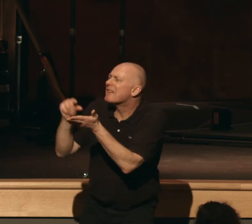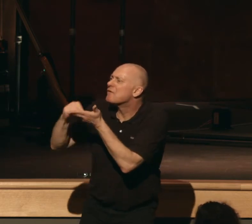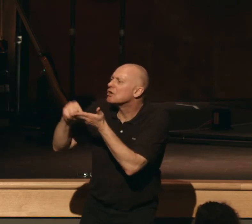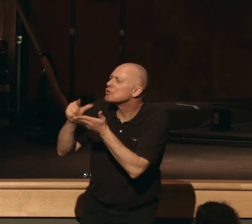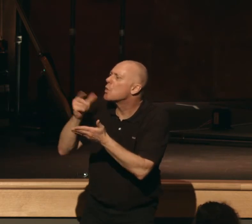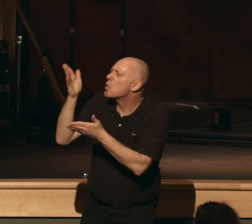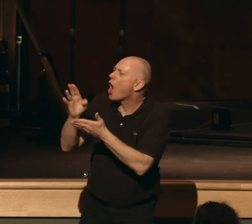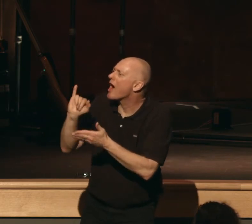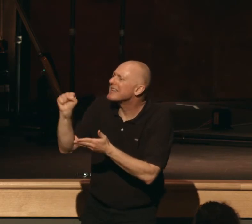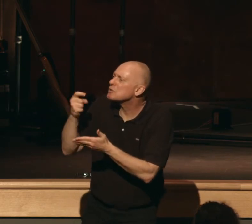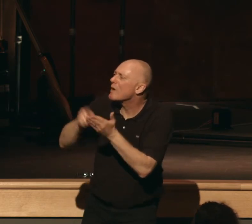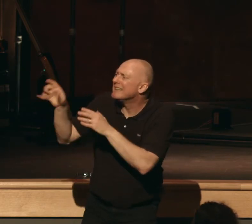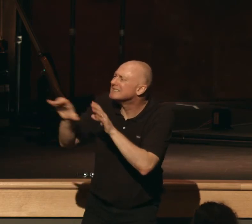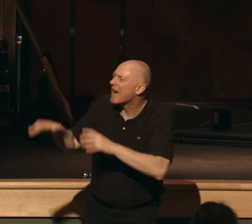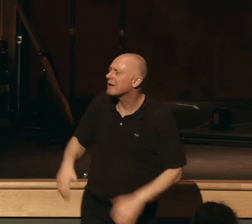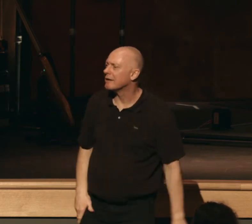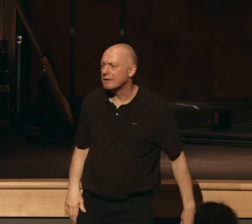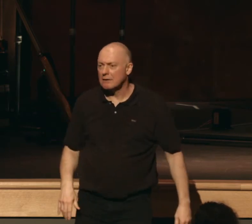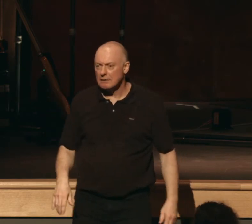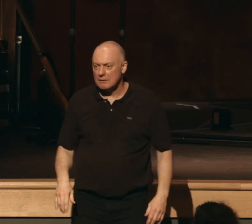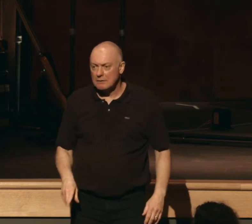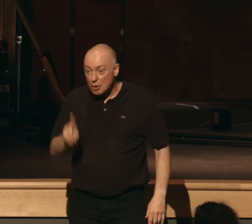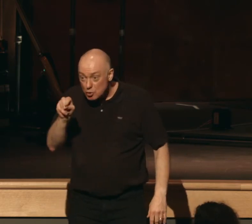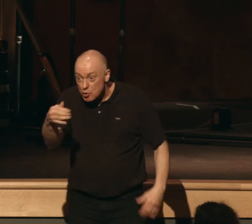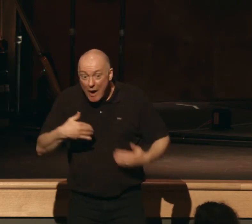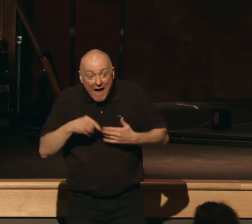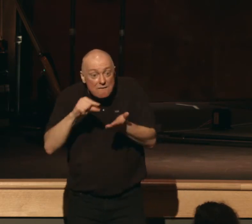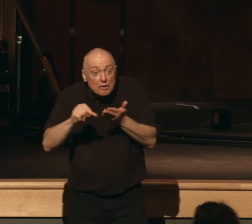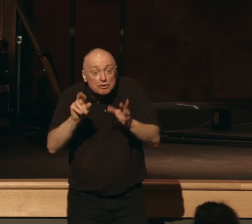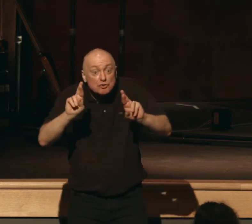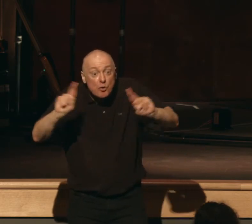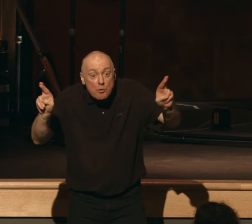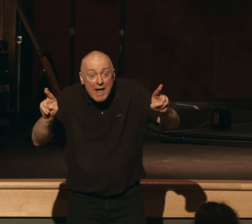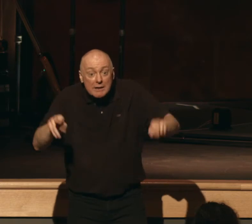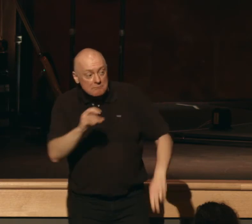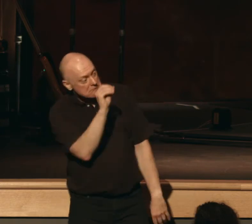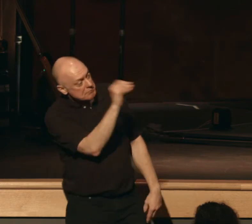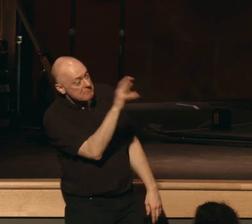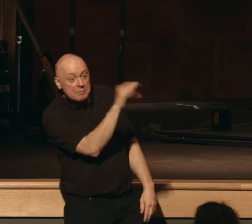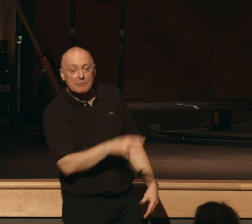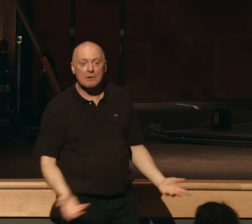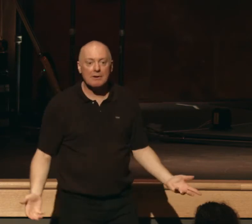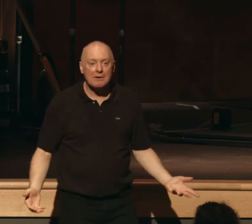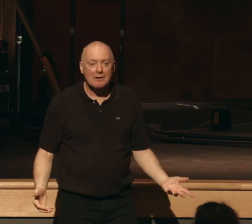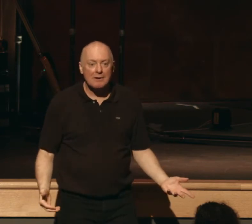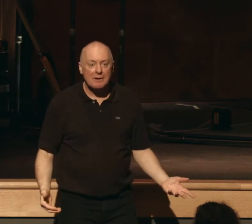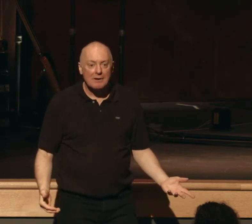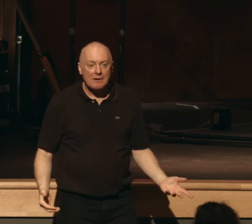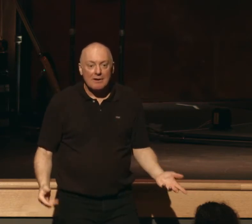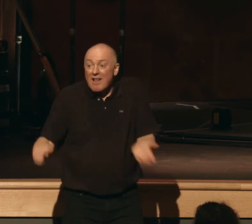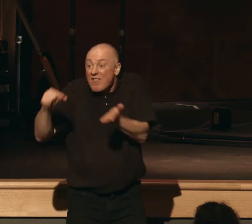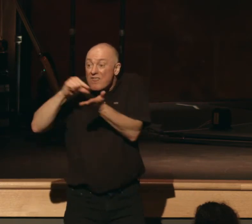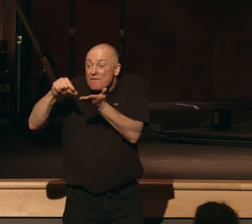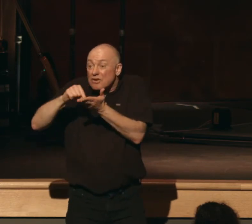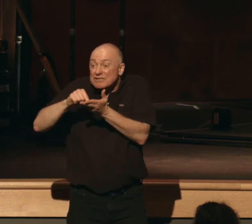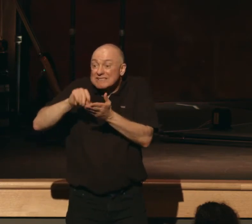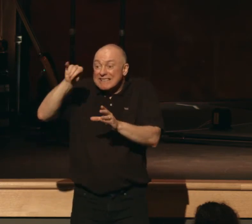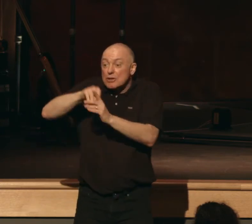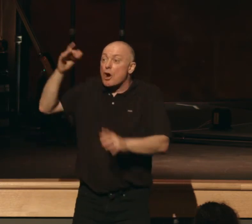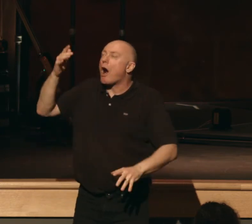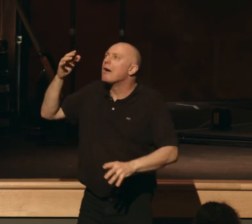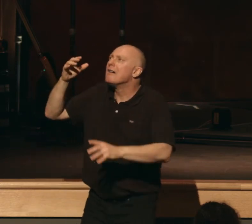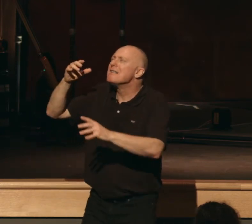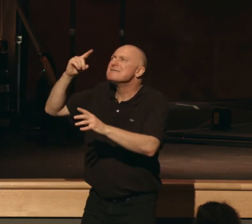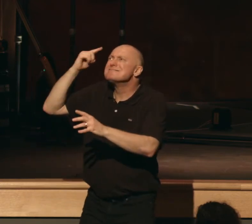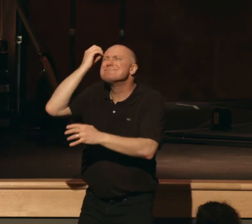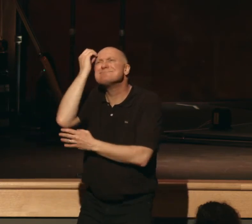God is and what God has done. Would you have some verses that you could give to them? Because those verses have been in your heart, in your mind,